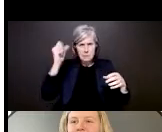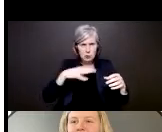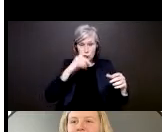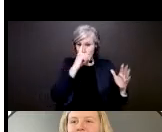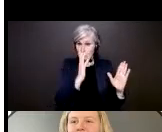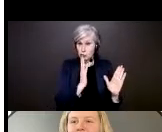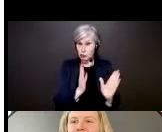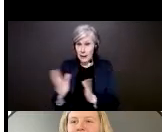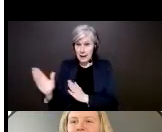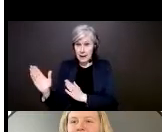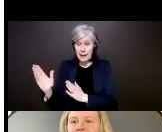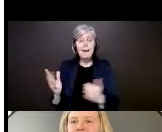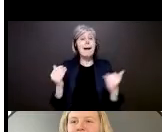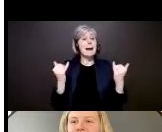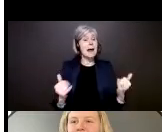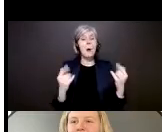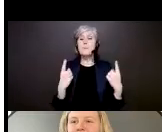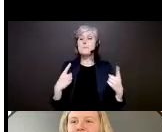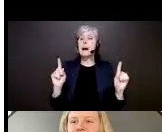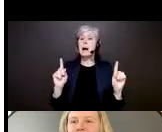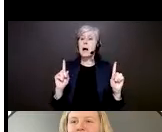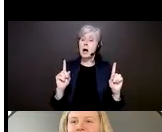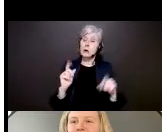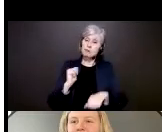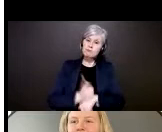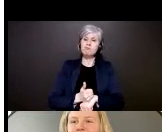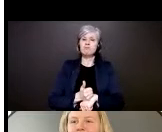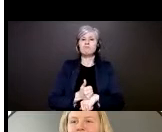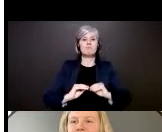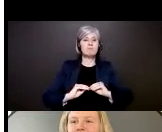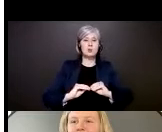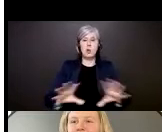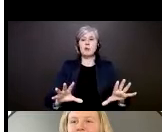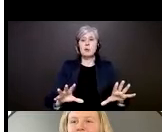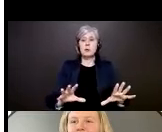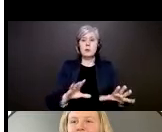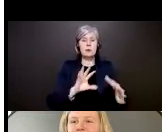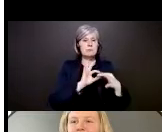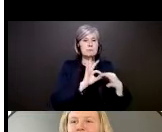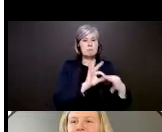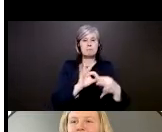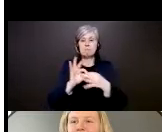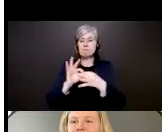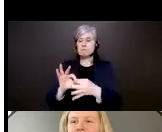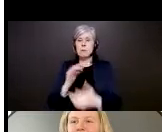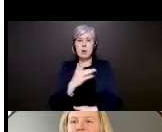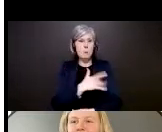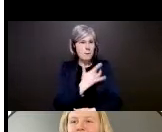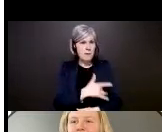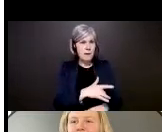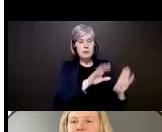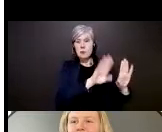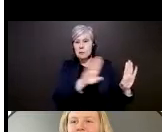and we are working with the provincial and territorial networks, advocates across the country,